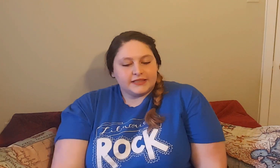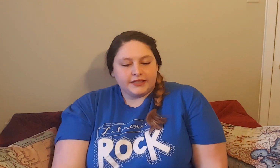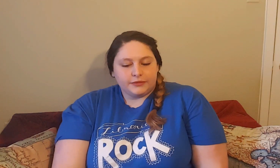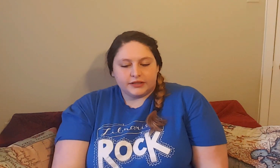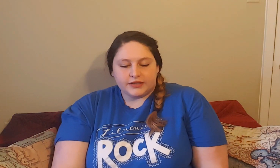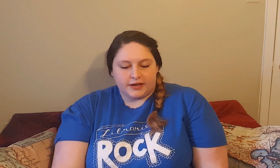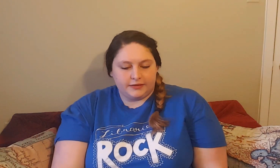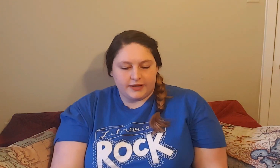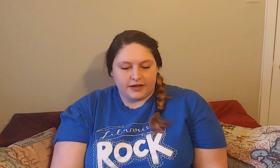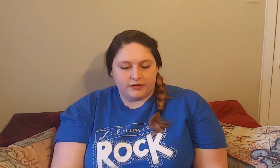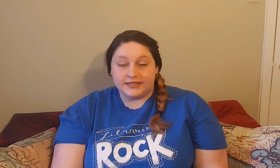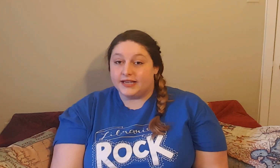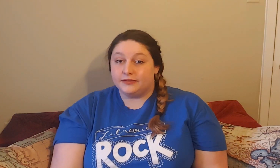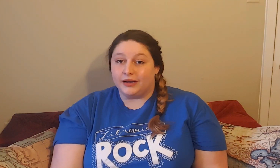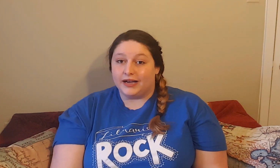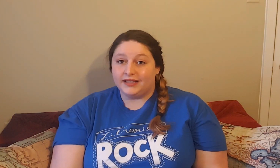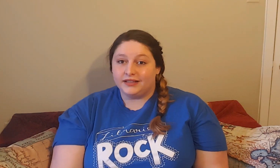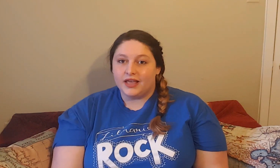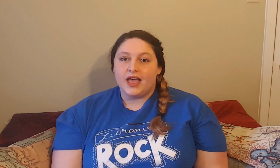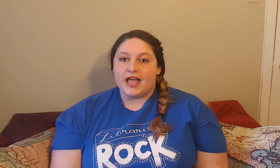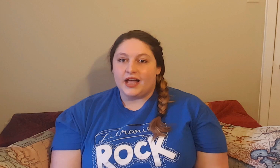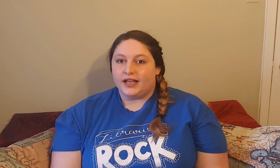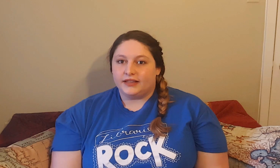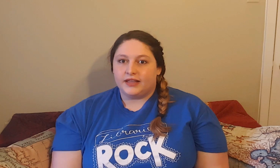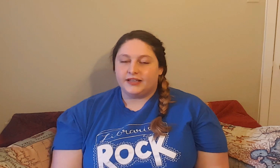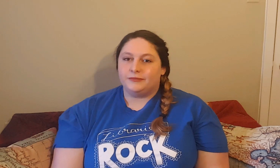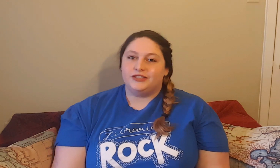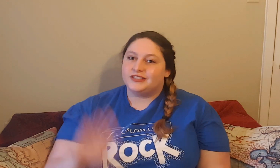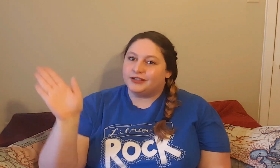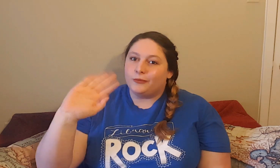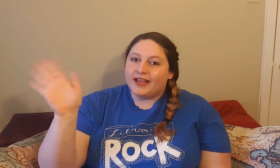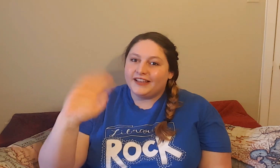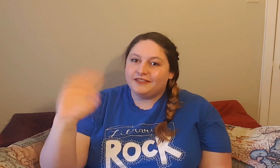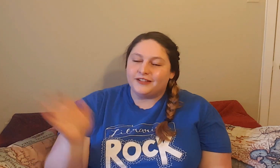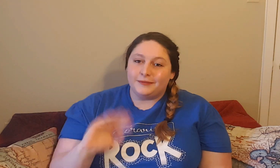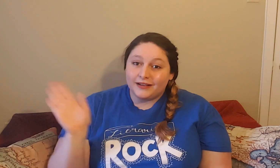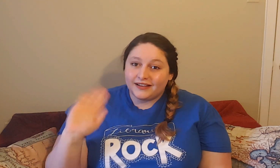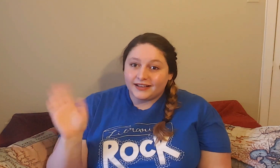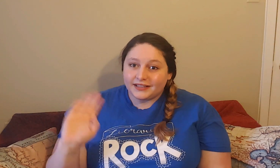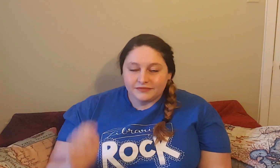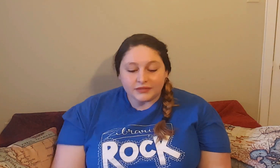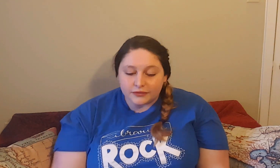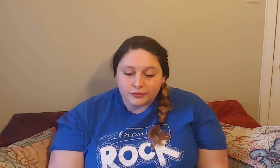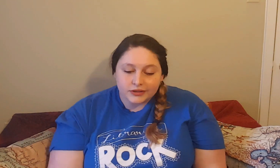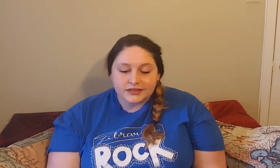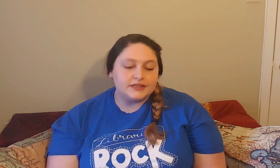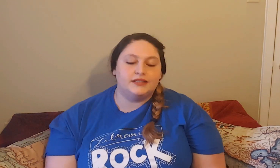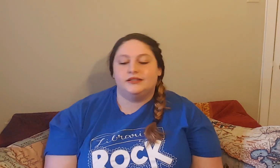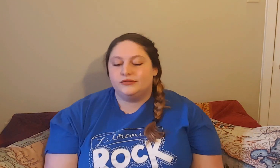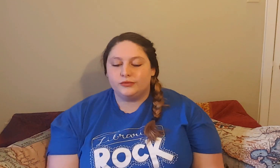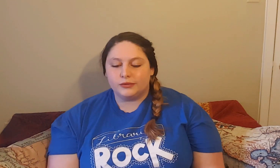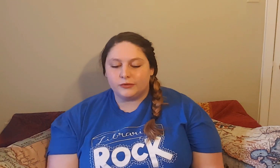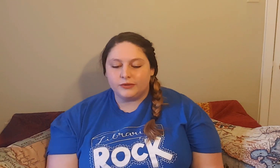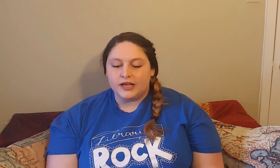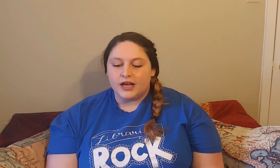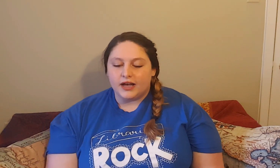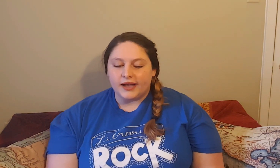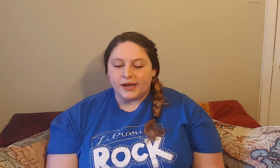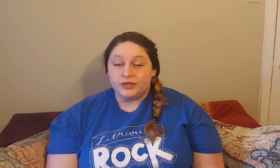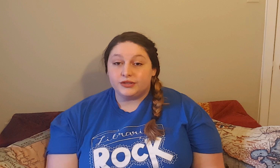Lastly, we're going to talk about saying goodbye. And that can be just like a wave, like bye, of course, normal. You can do